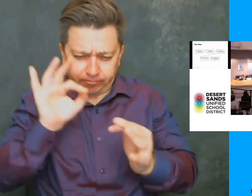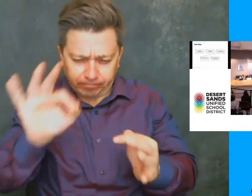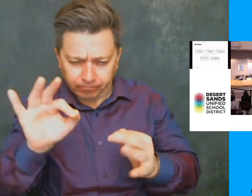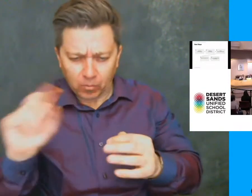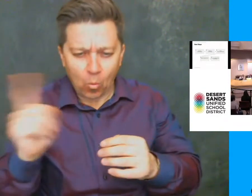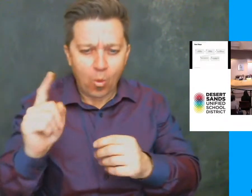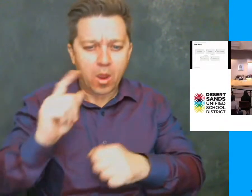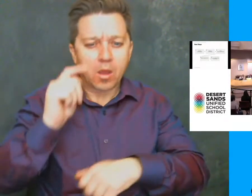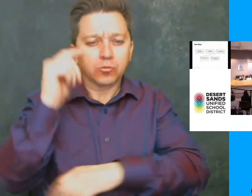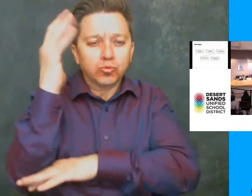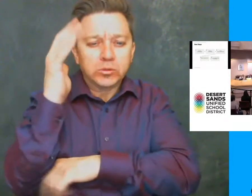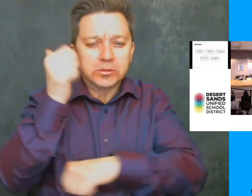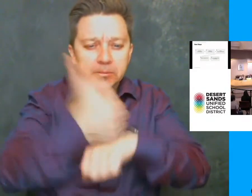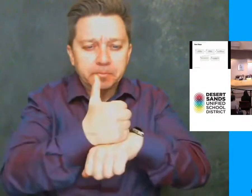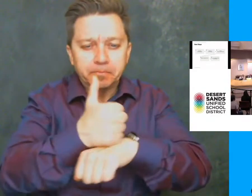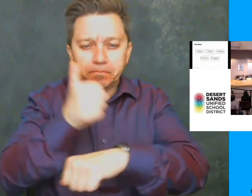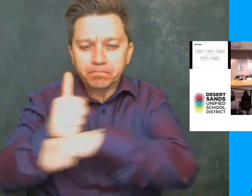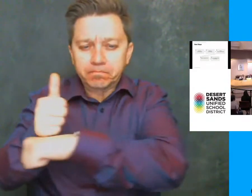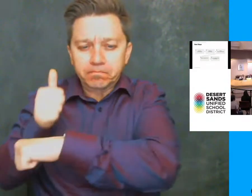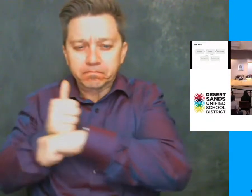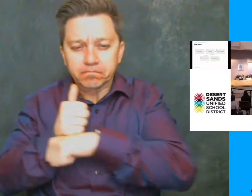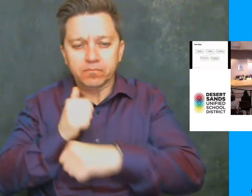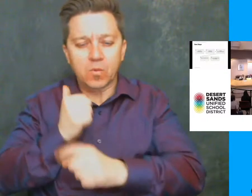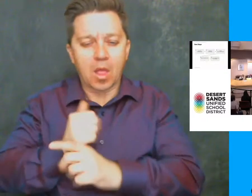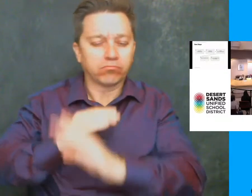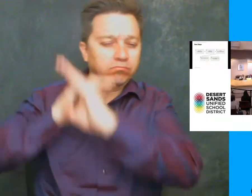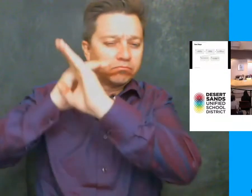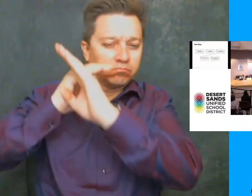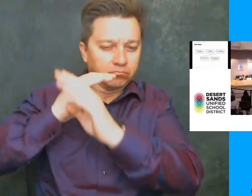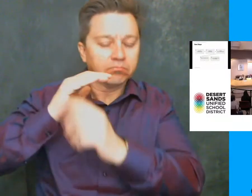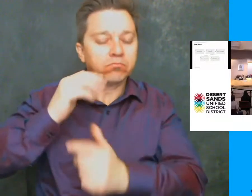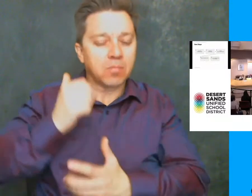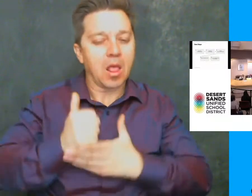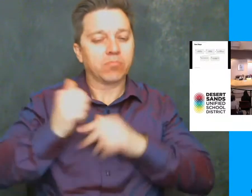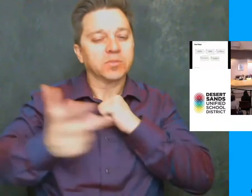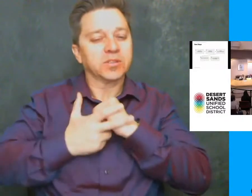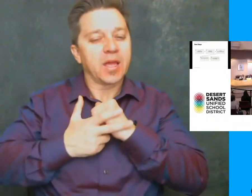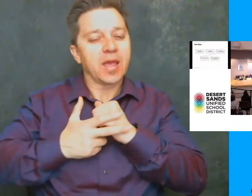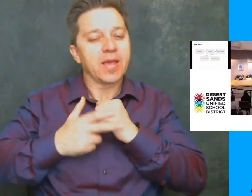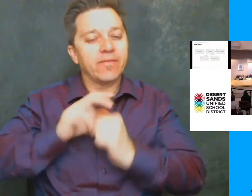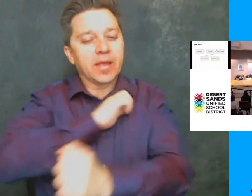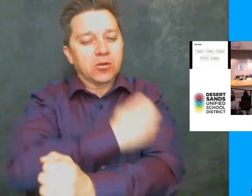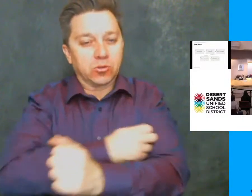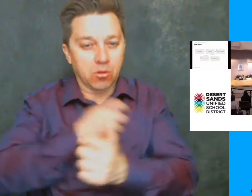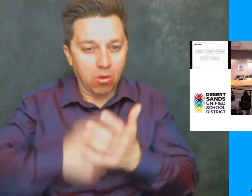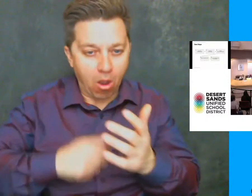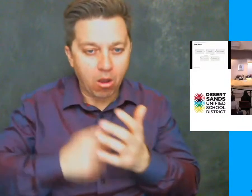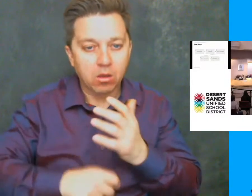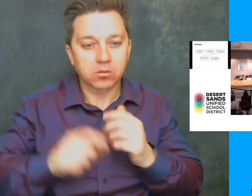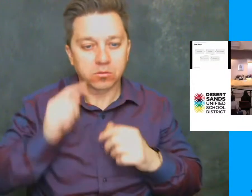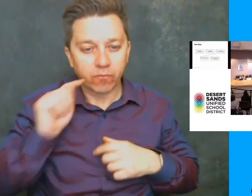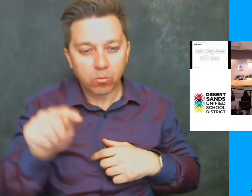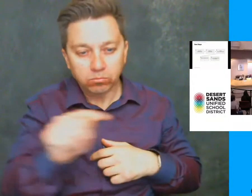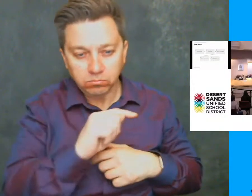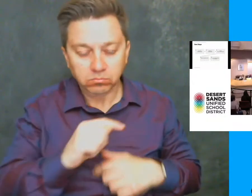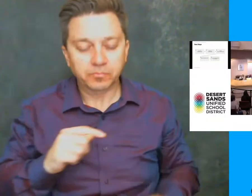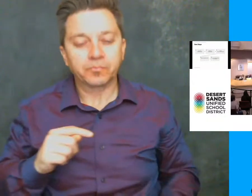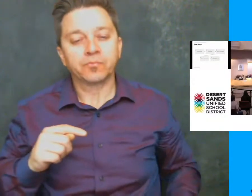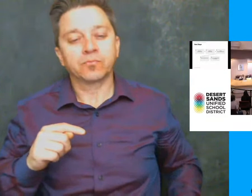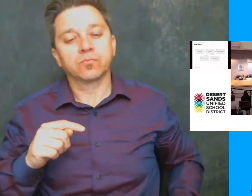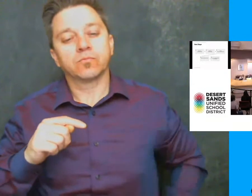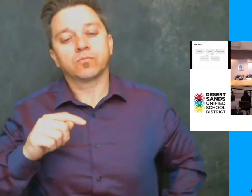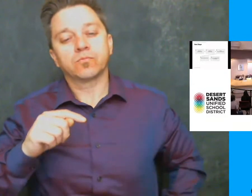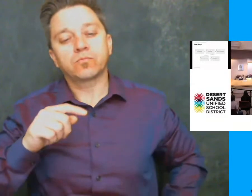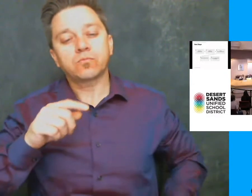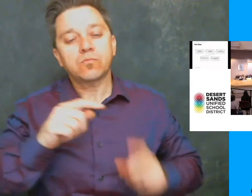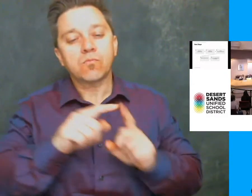down that would reduce actually energy costs into those facilities in the long run. And then